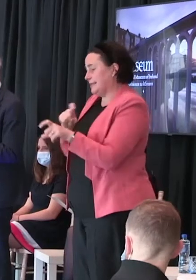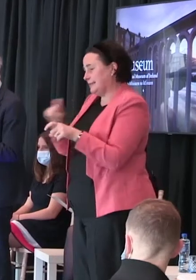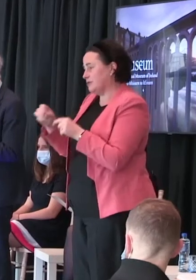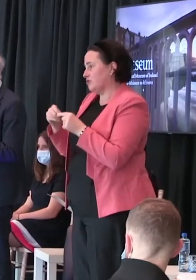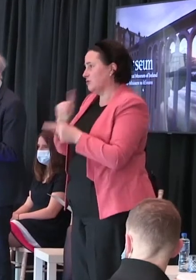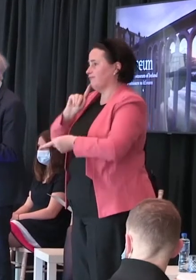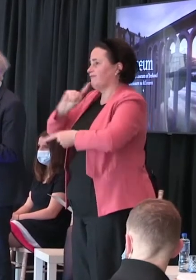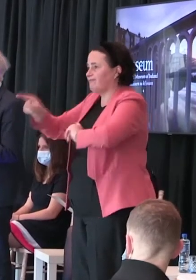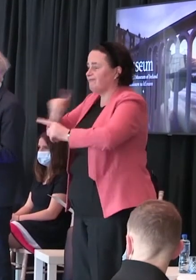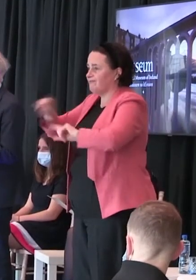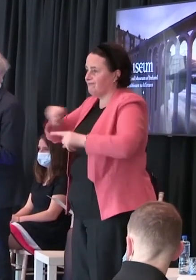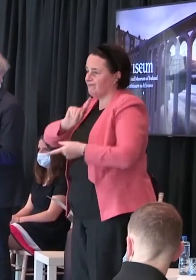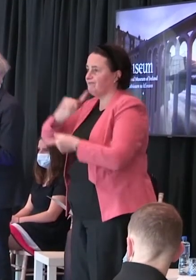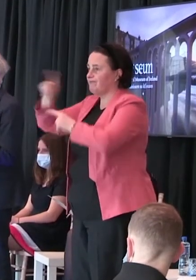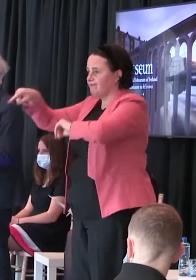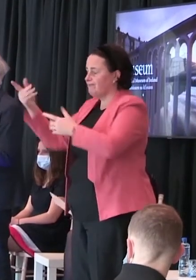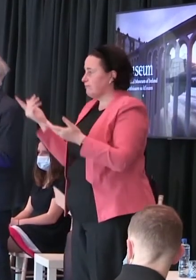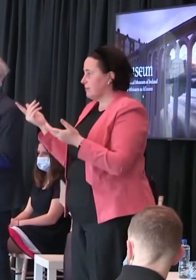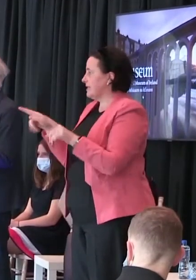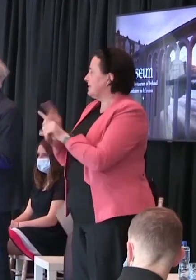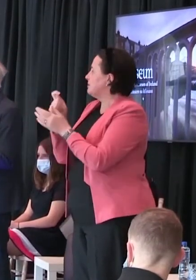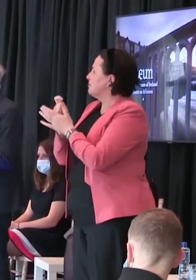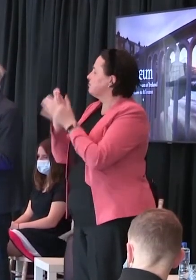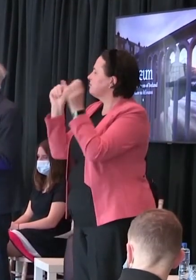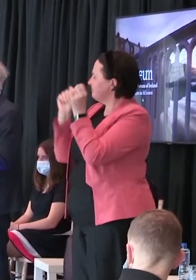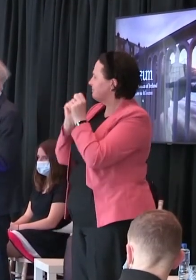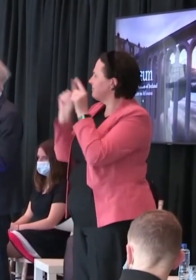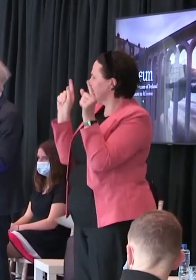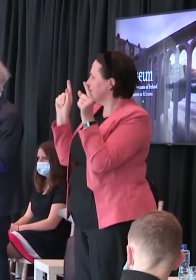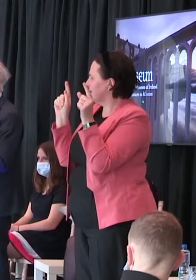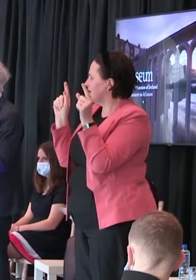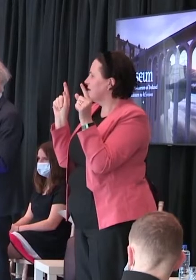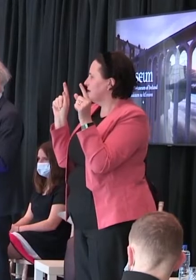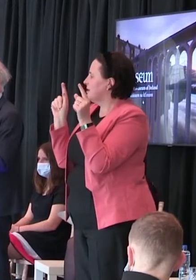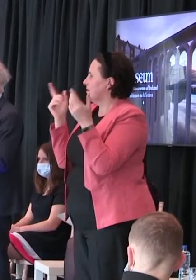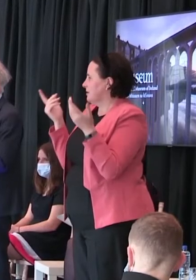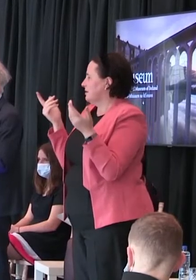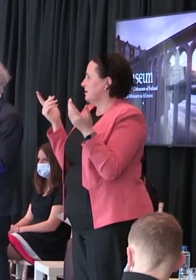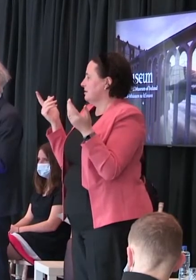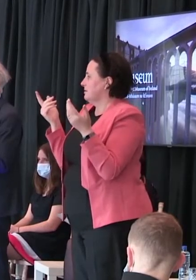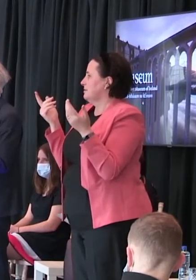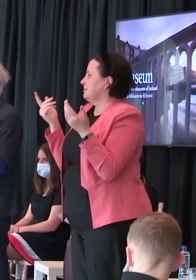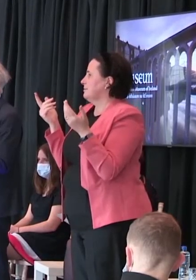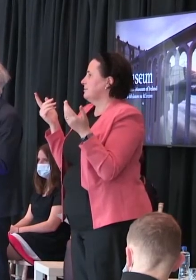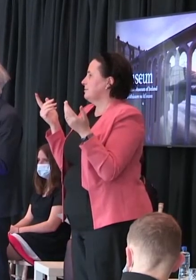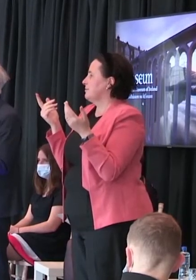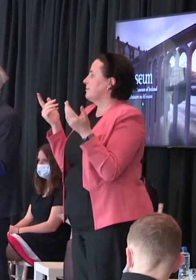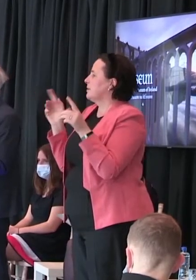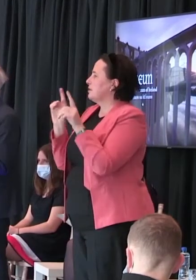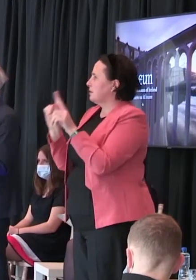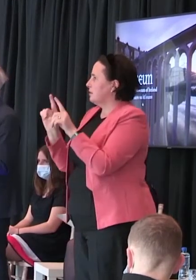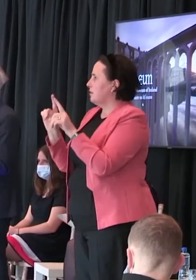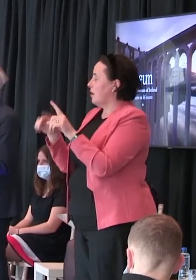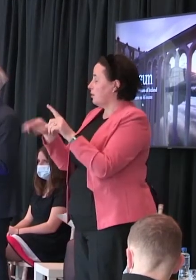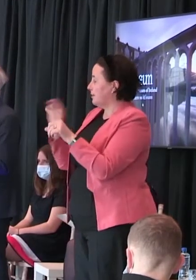to. And as well as that, and I'm conscious of this as I head back to the Dáil shortly, what we define